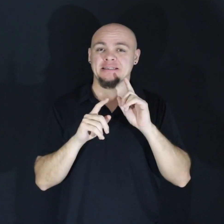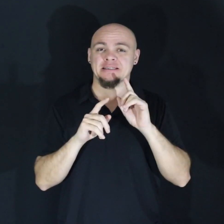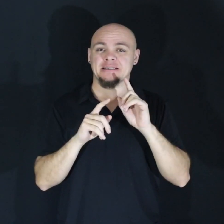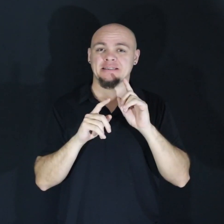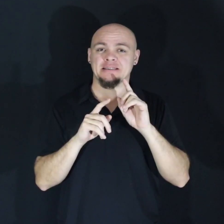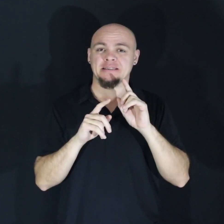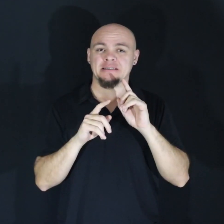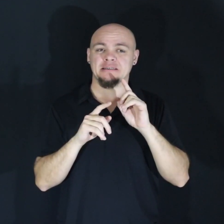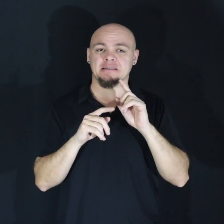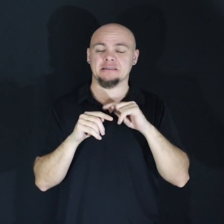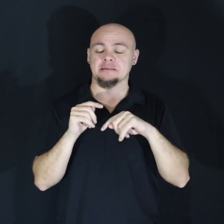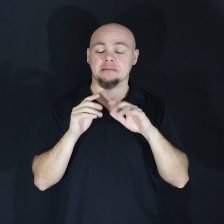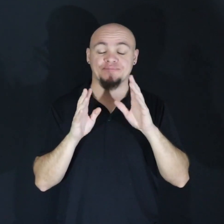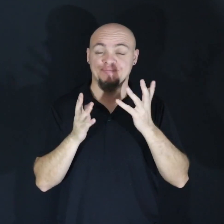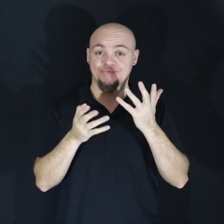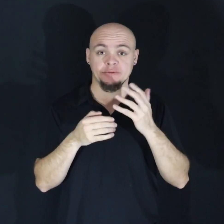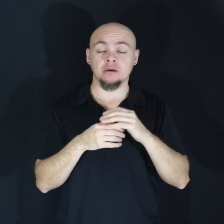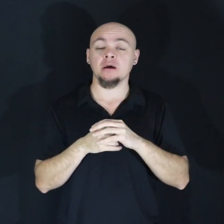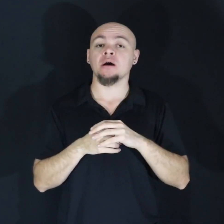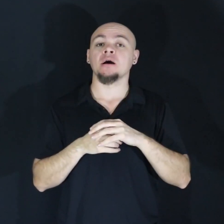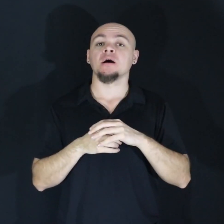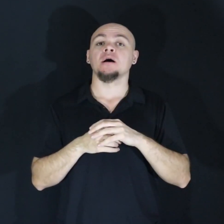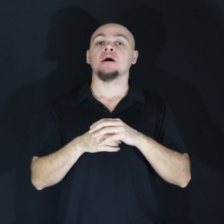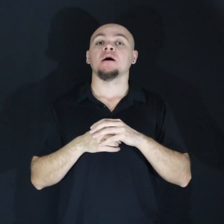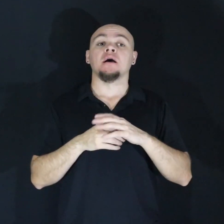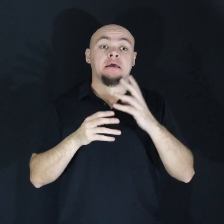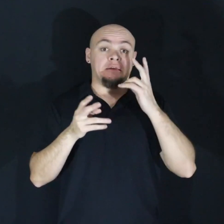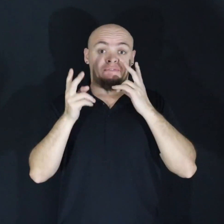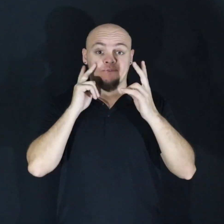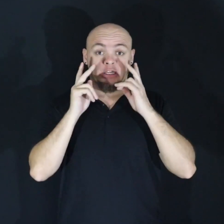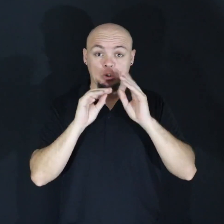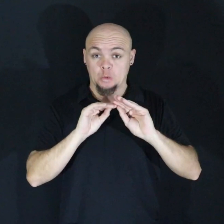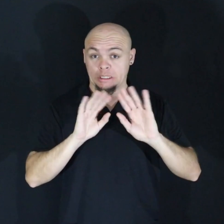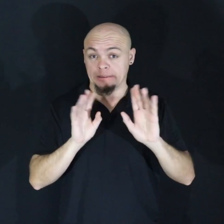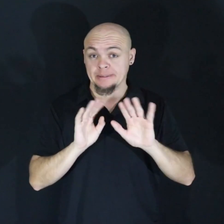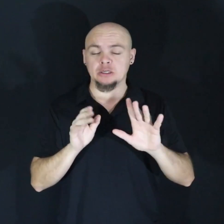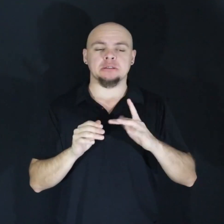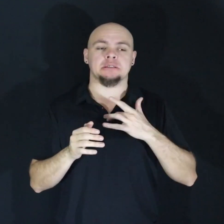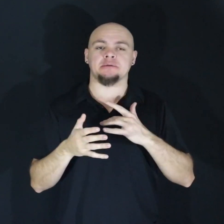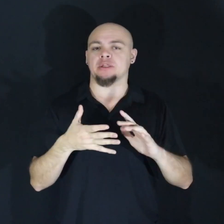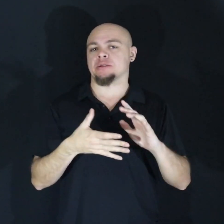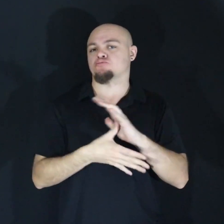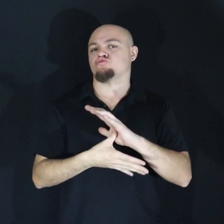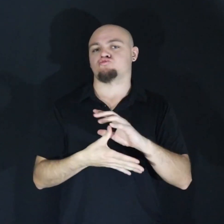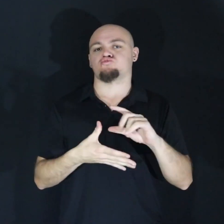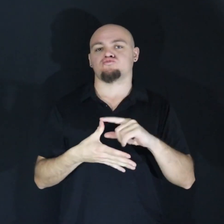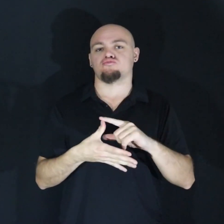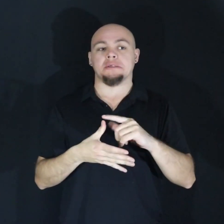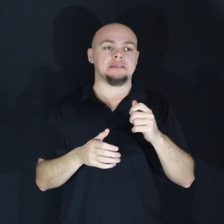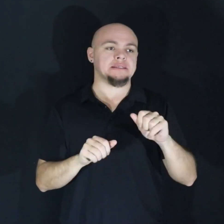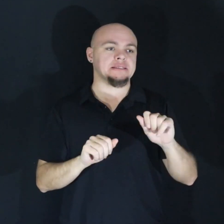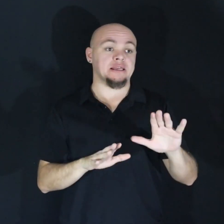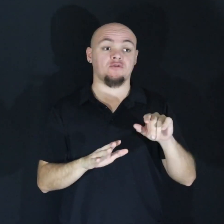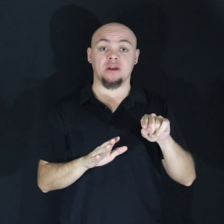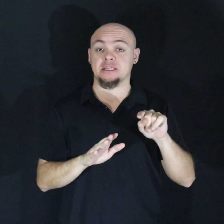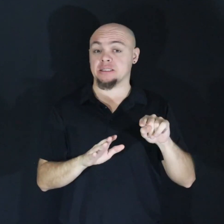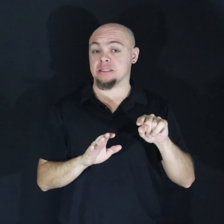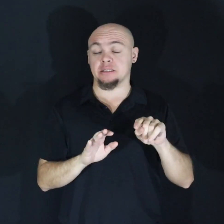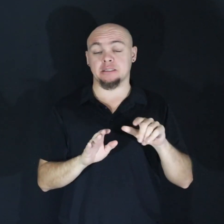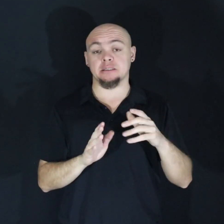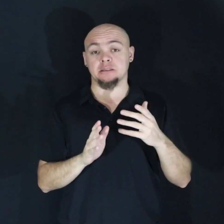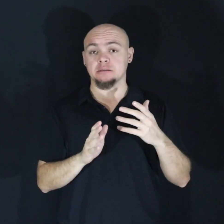comebacks. We live in a time where visual appeal often comes first, sometimes sacrificing what I consider to